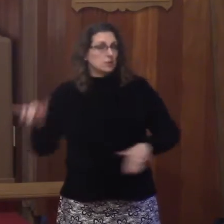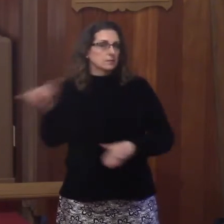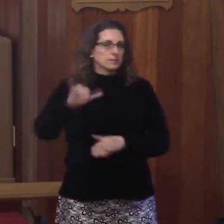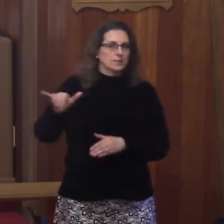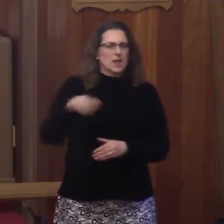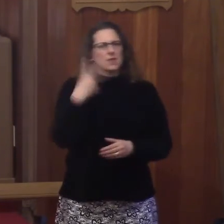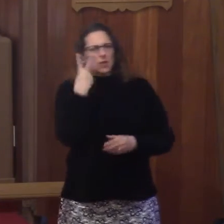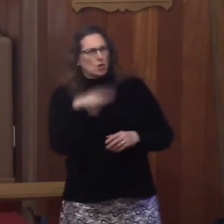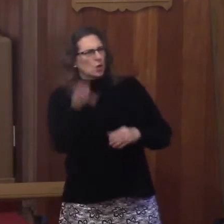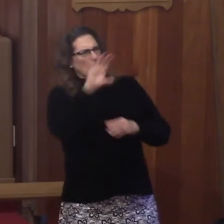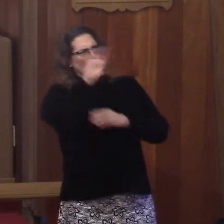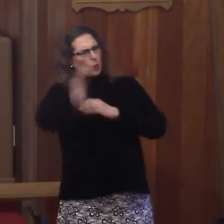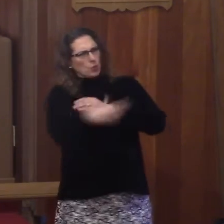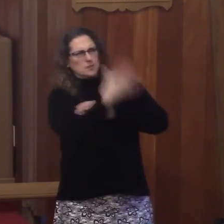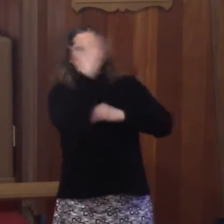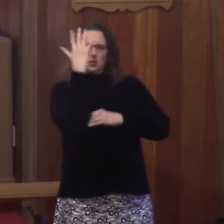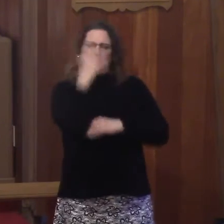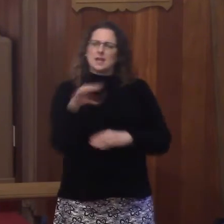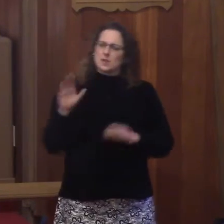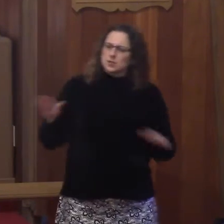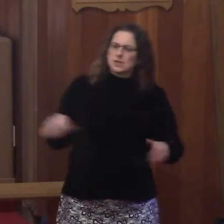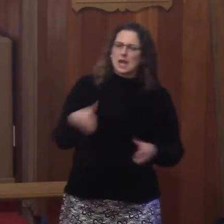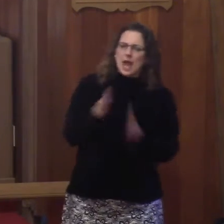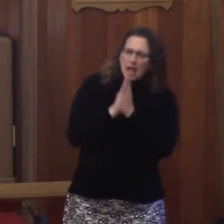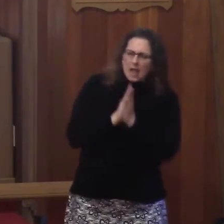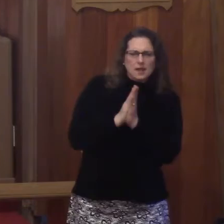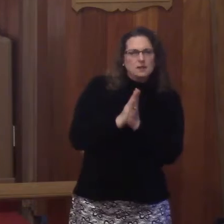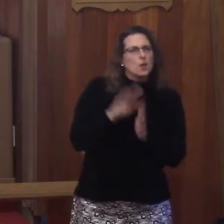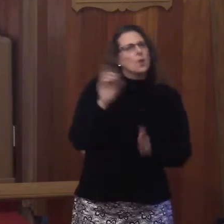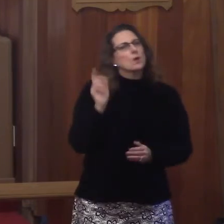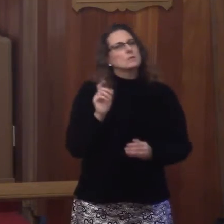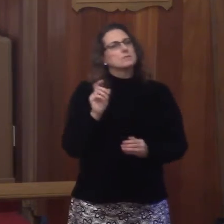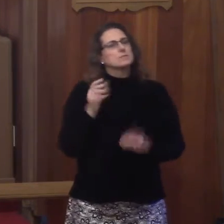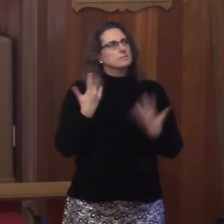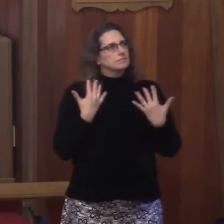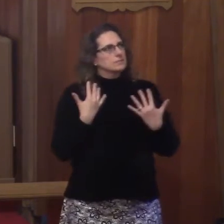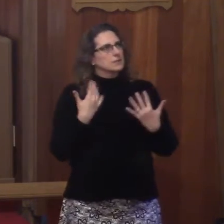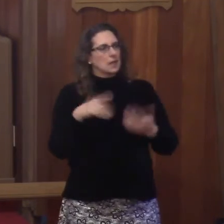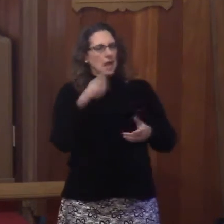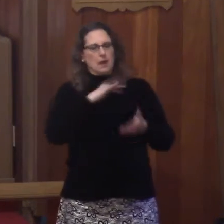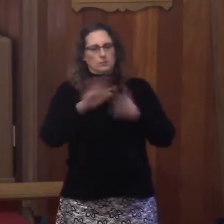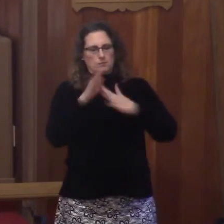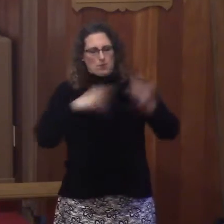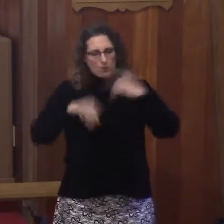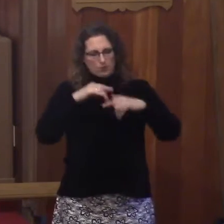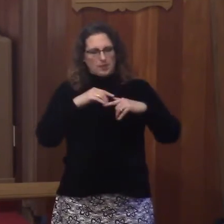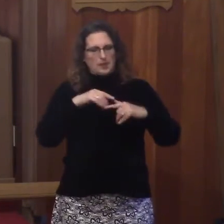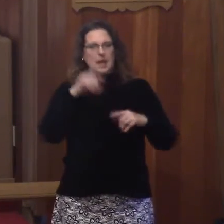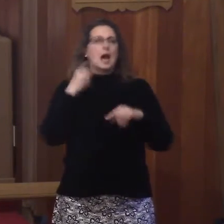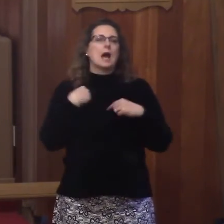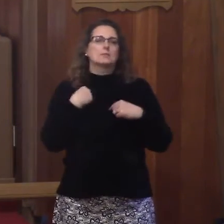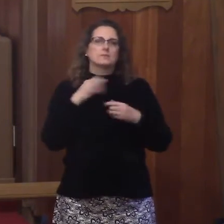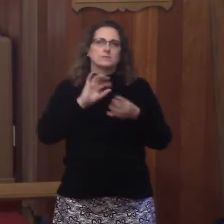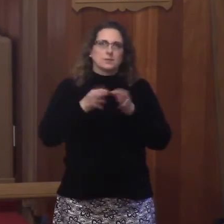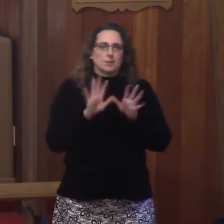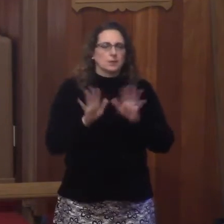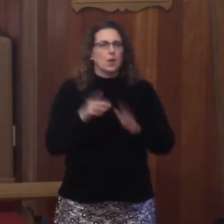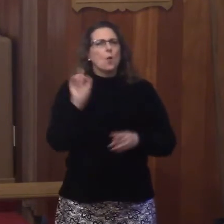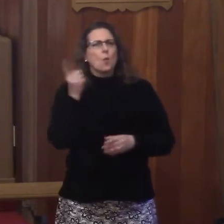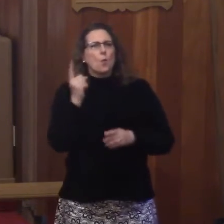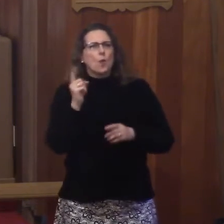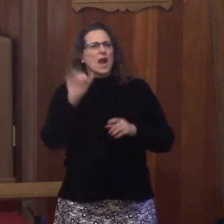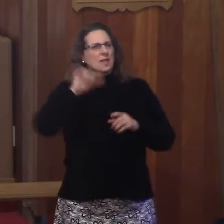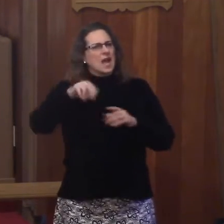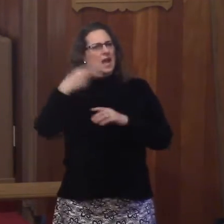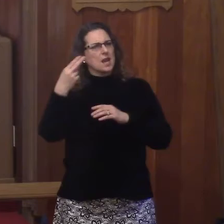they're looking at the Christmas tree. And one of the children asked, What? Where do we go? Be correct that I can't end in a preposition. From where does